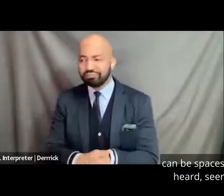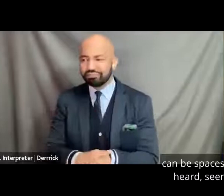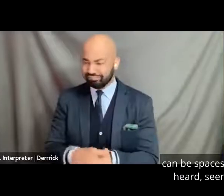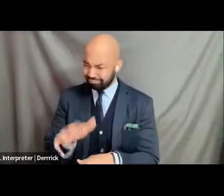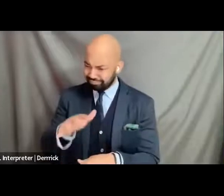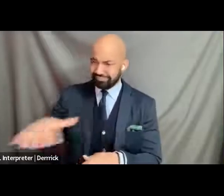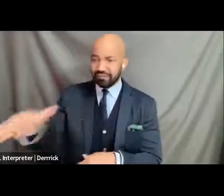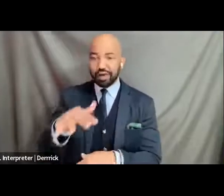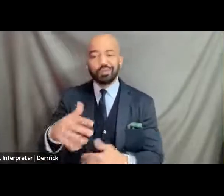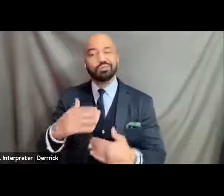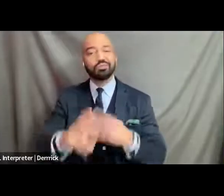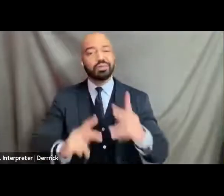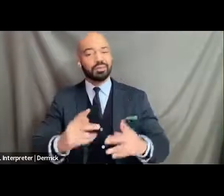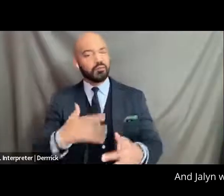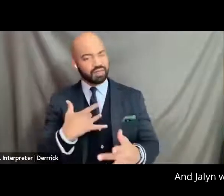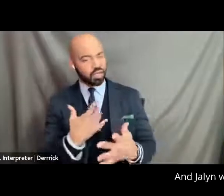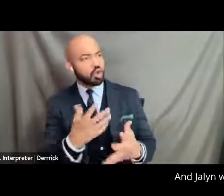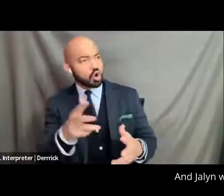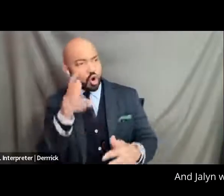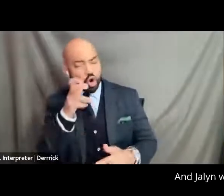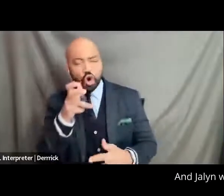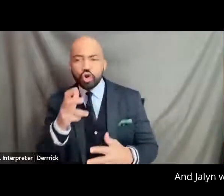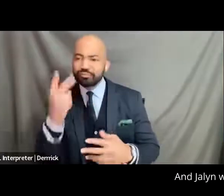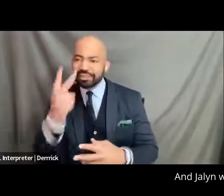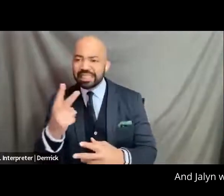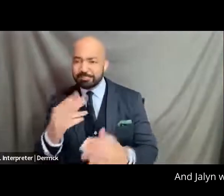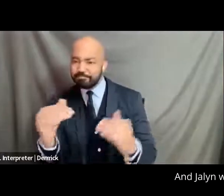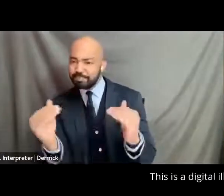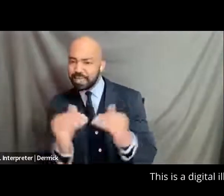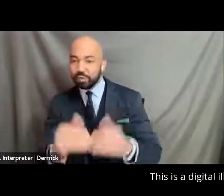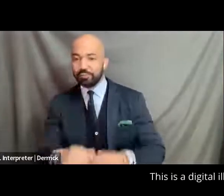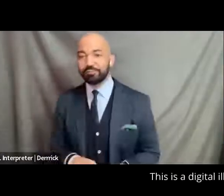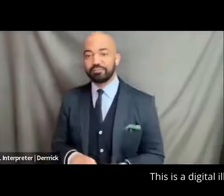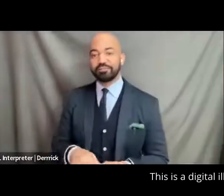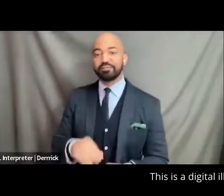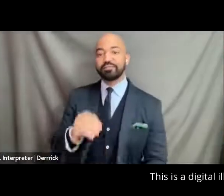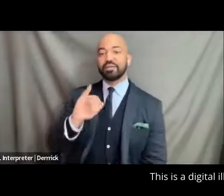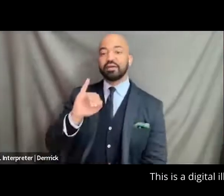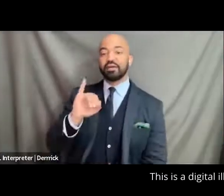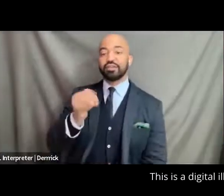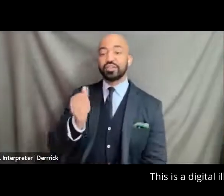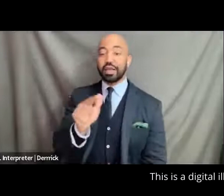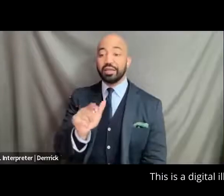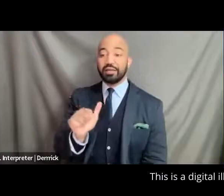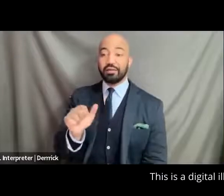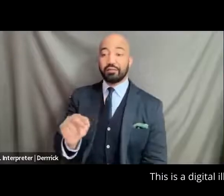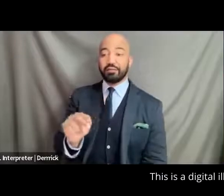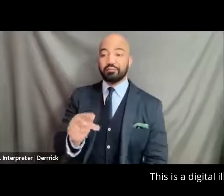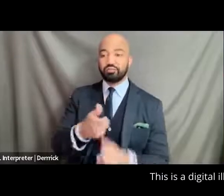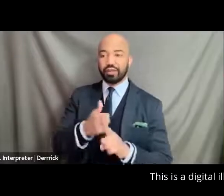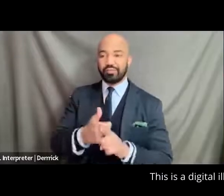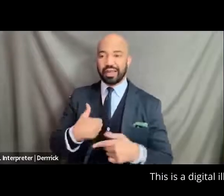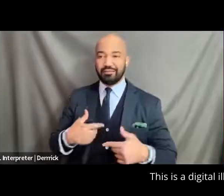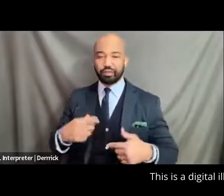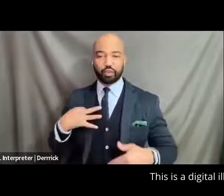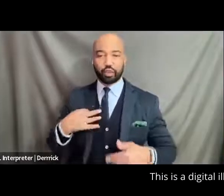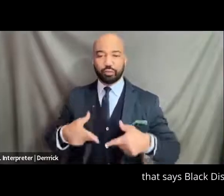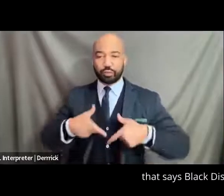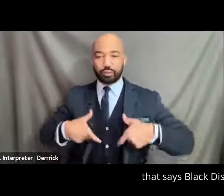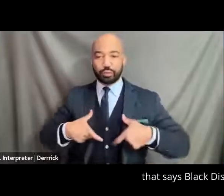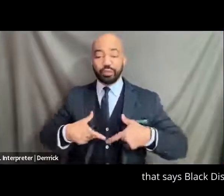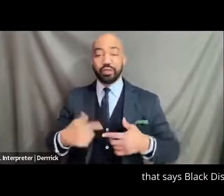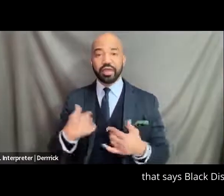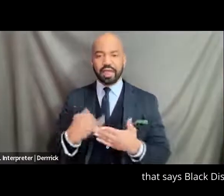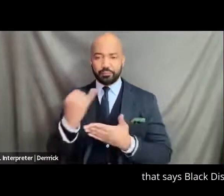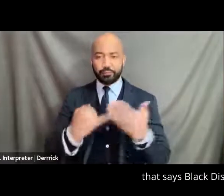and equal um and jalen was was wearing uh this is a uh a digital illustration of a fist